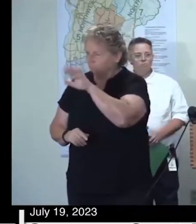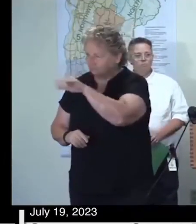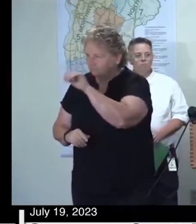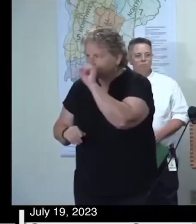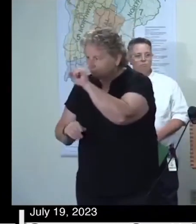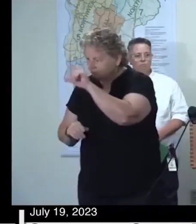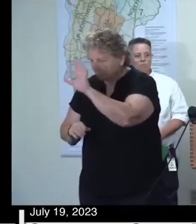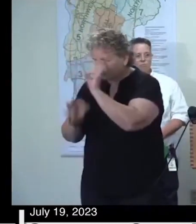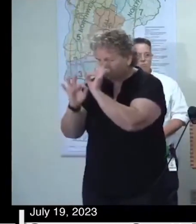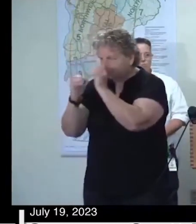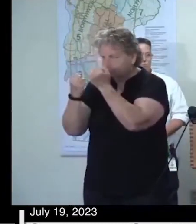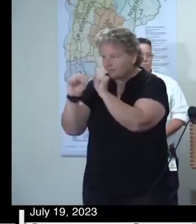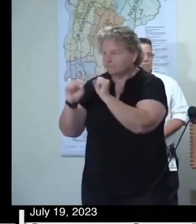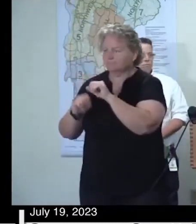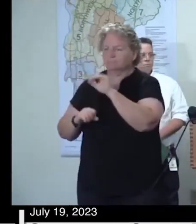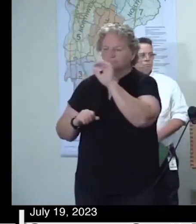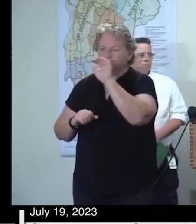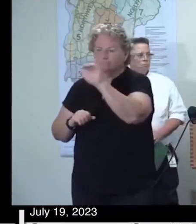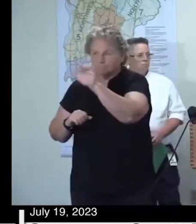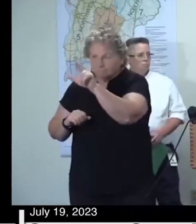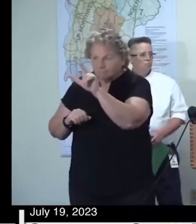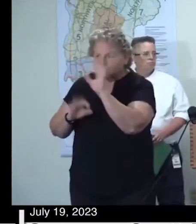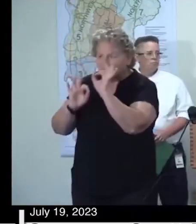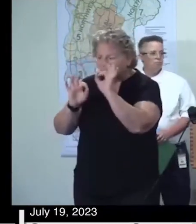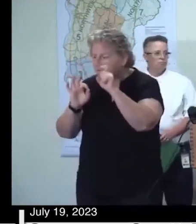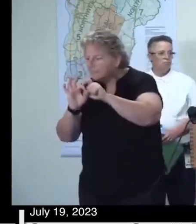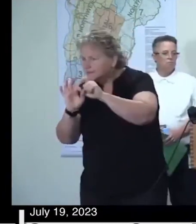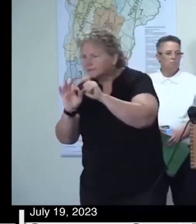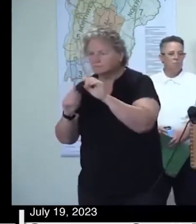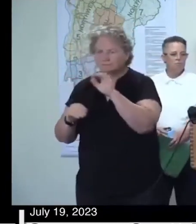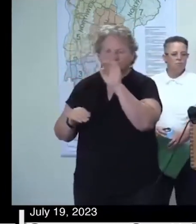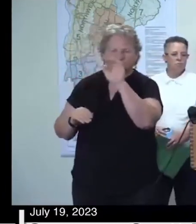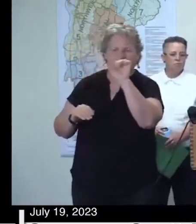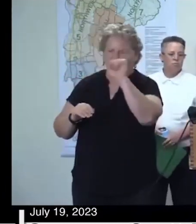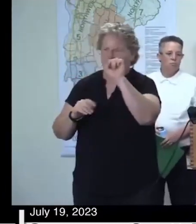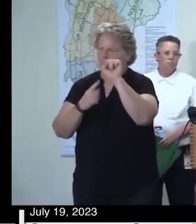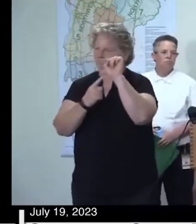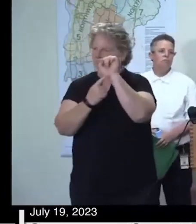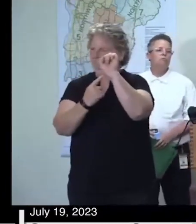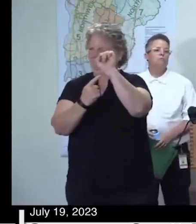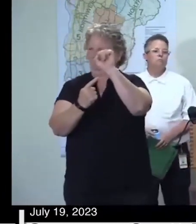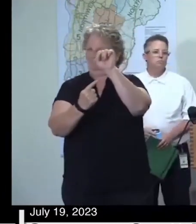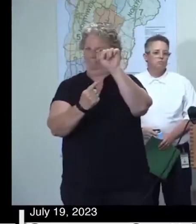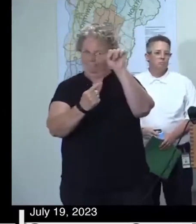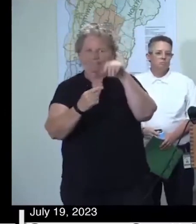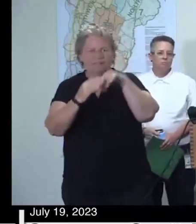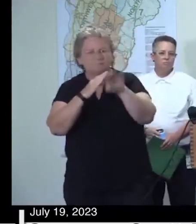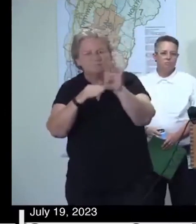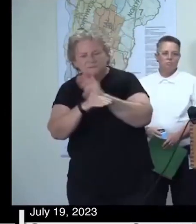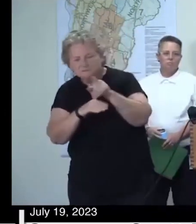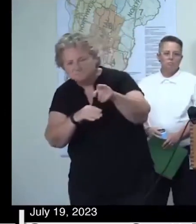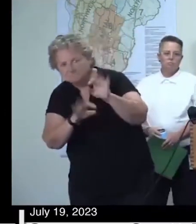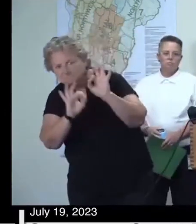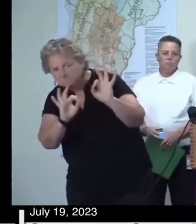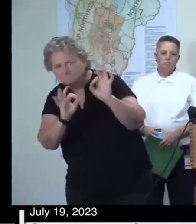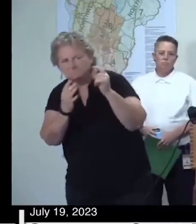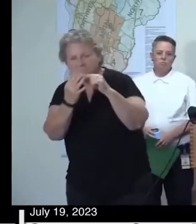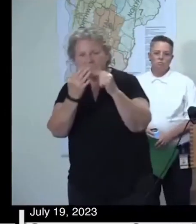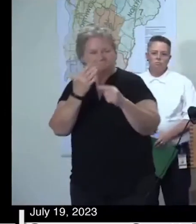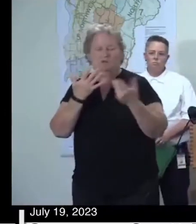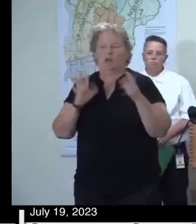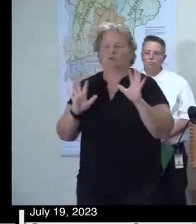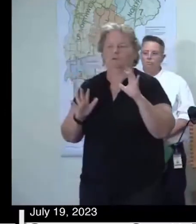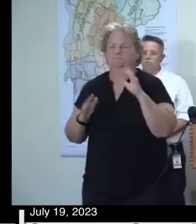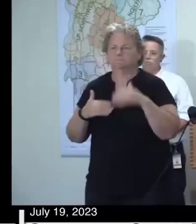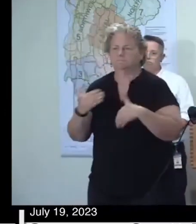offer assistance. We're also supporting three multi-agency resource centers that the state has set up. And